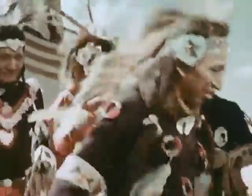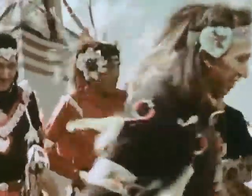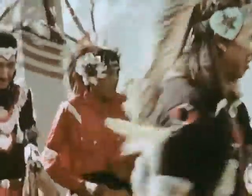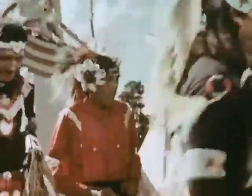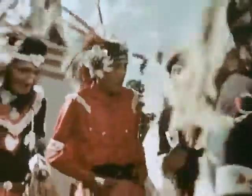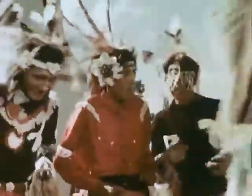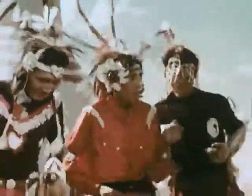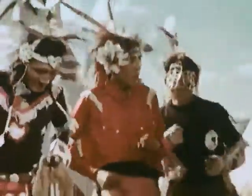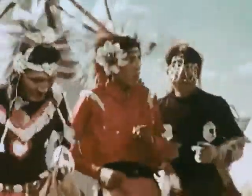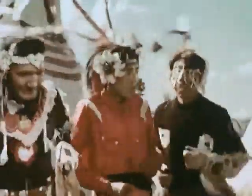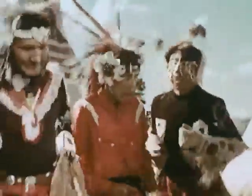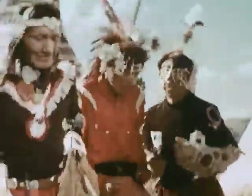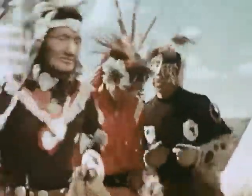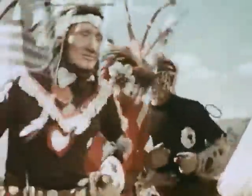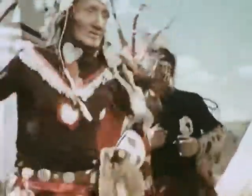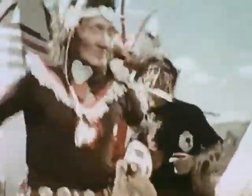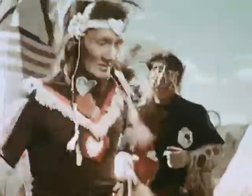and the rabbit dance.